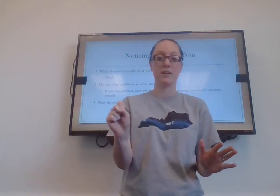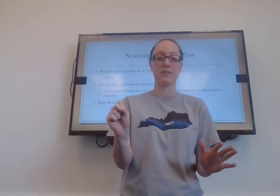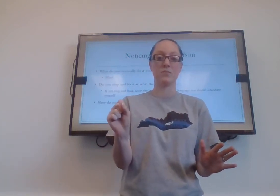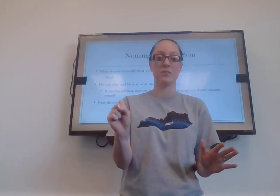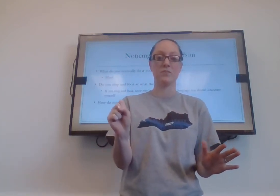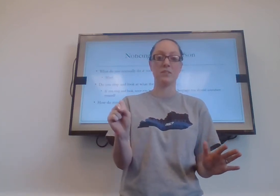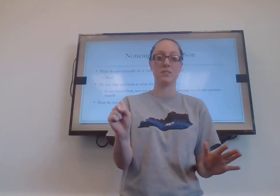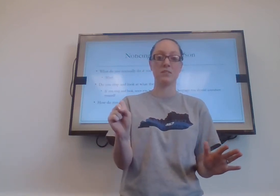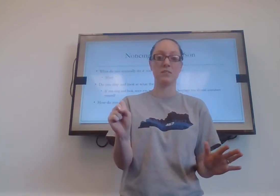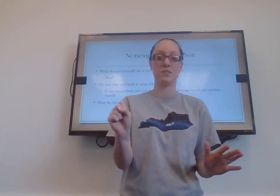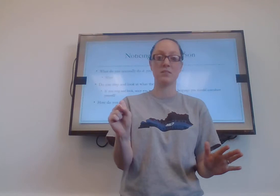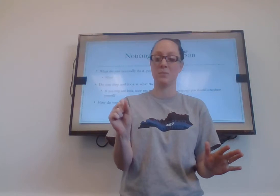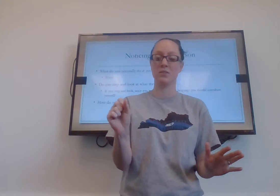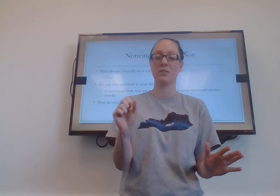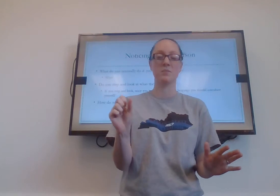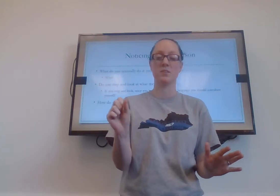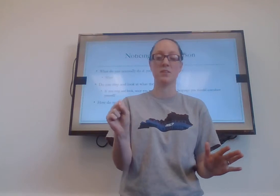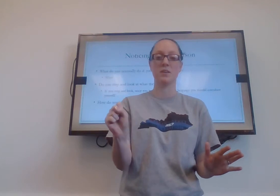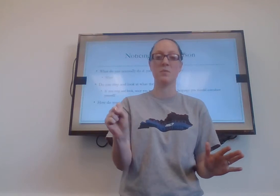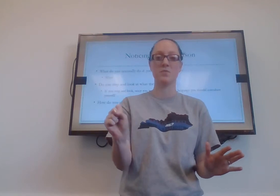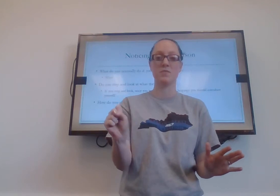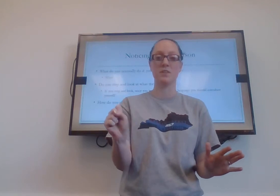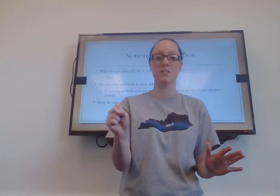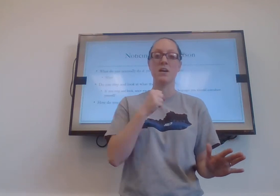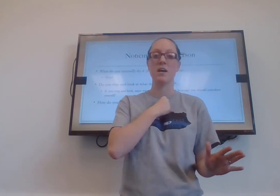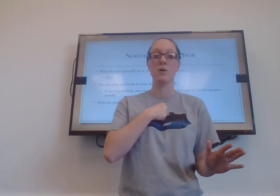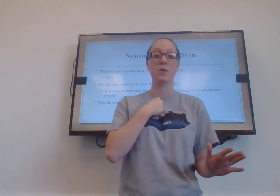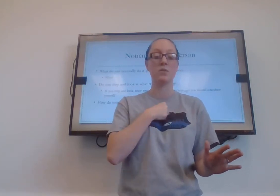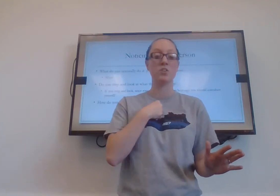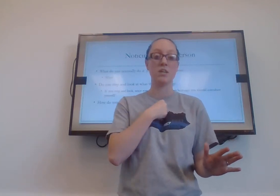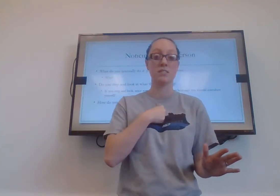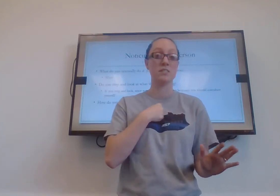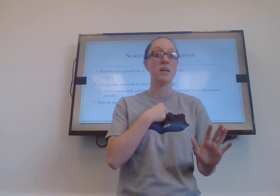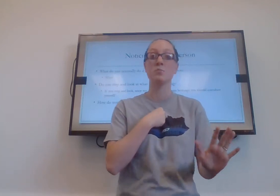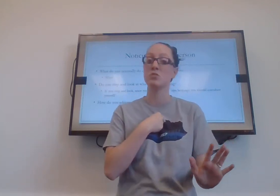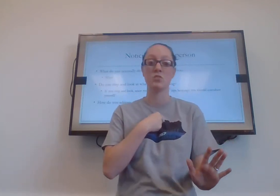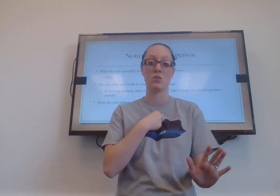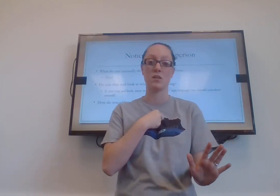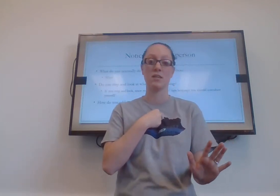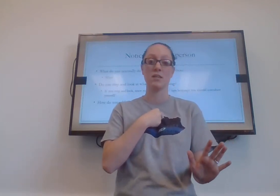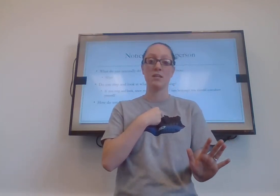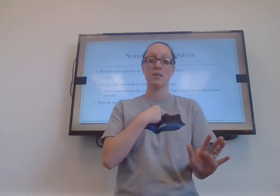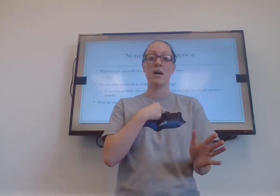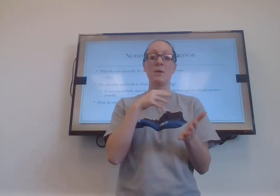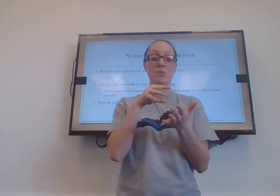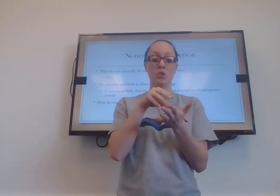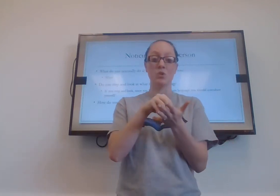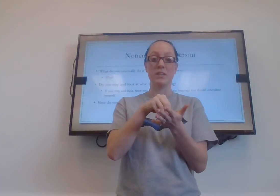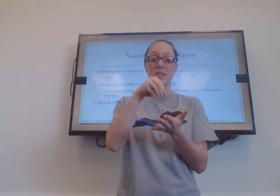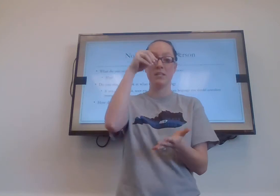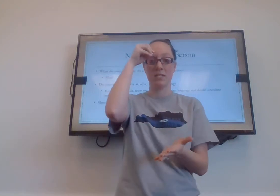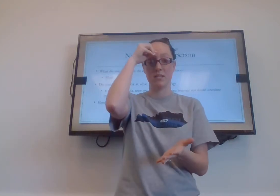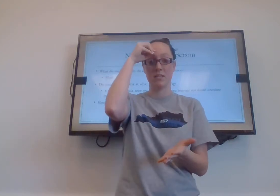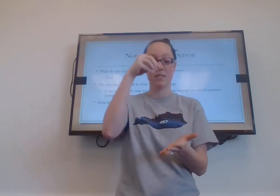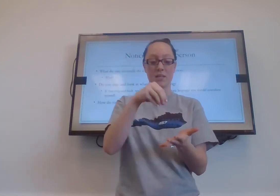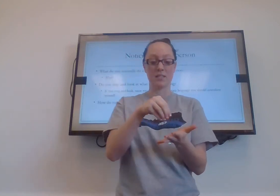hand over the fist. Thumb over the fist. And rub it on your chest and say, I'm so sorry. I'm learning